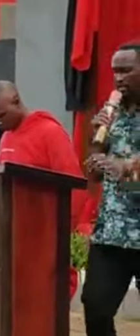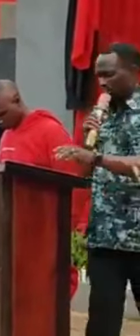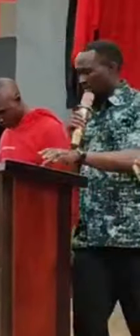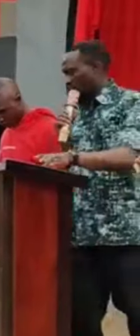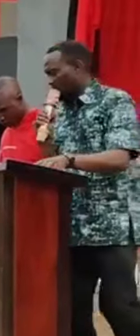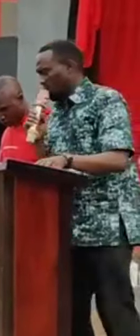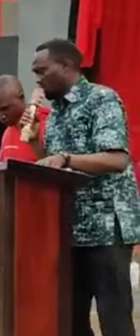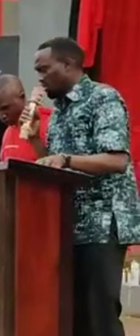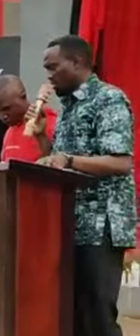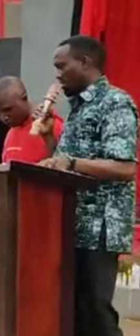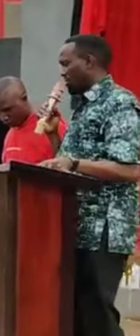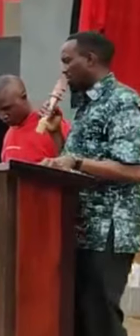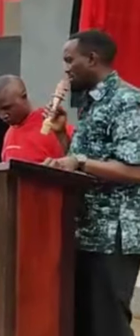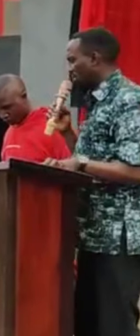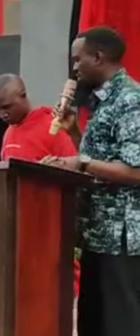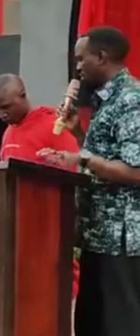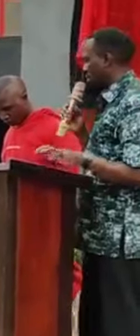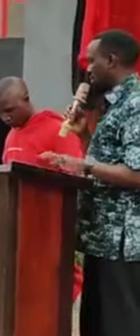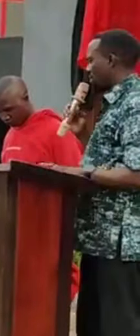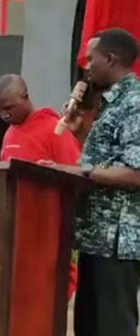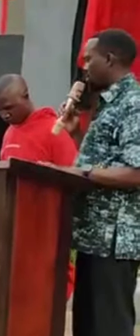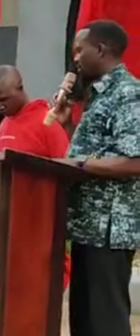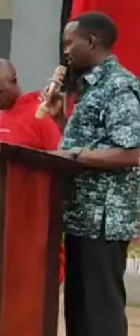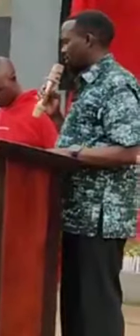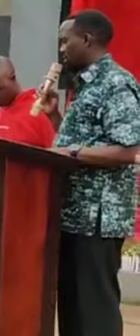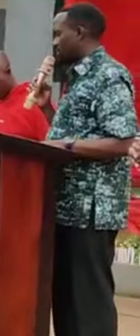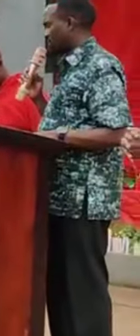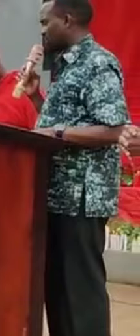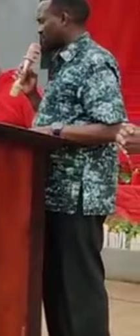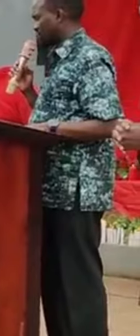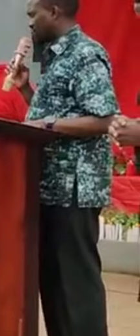eliamwita wali kutu neriso nerifirao